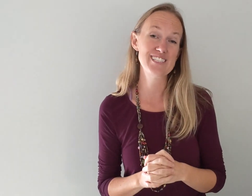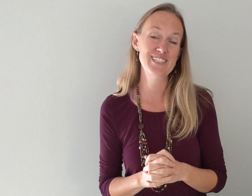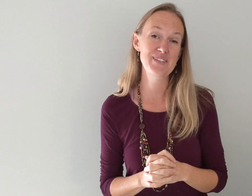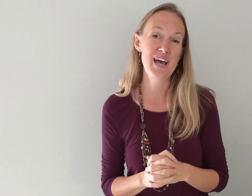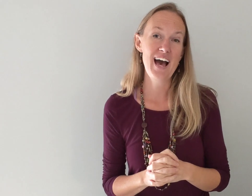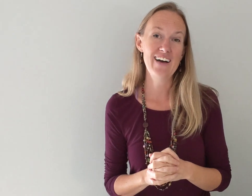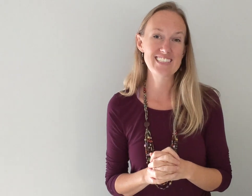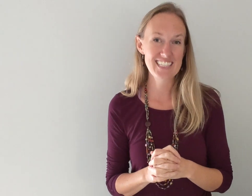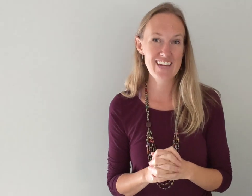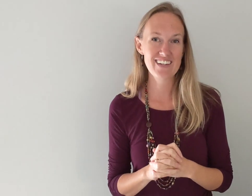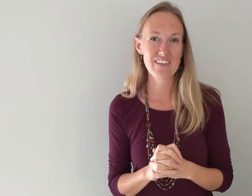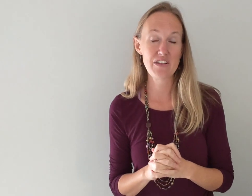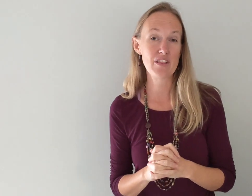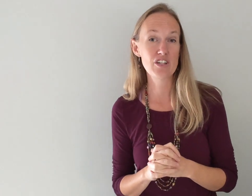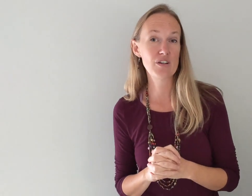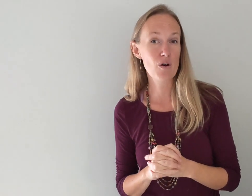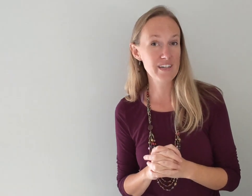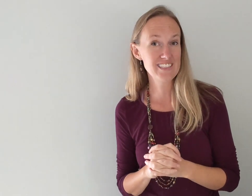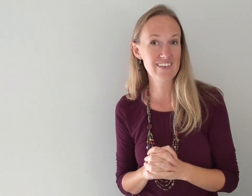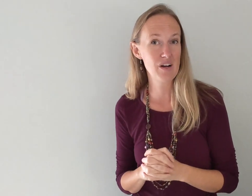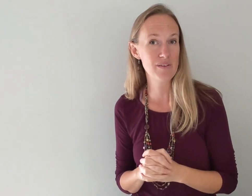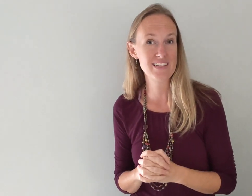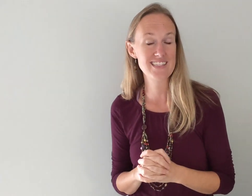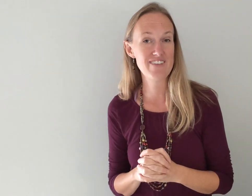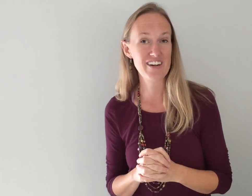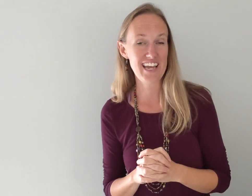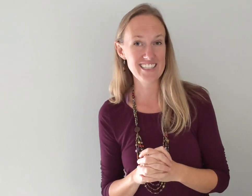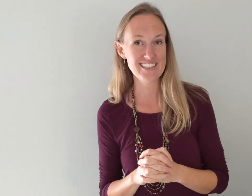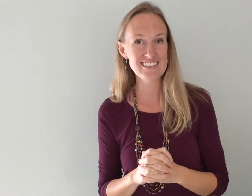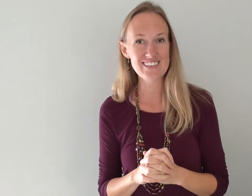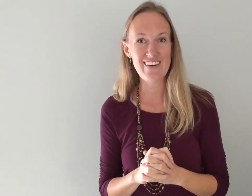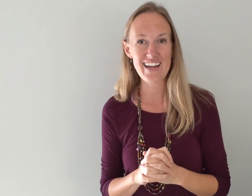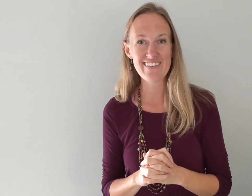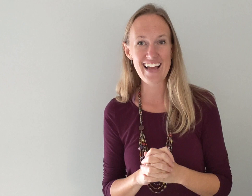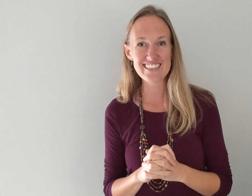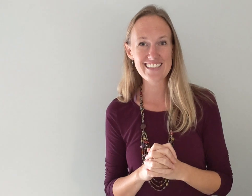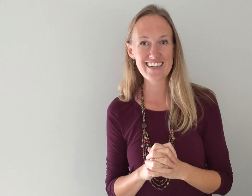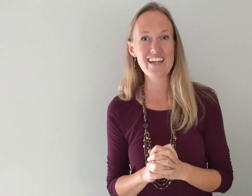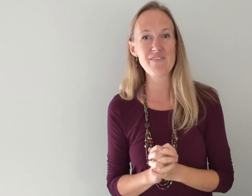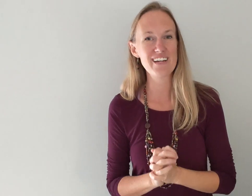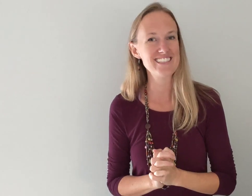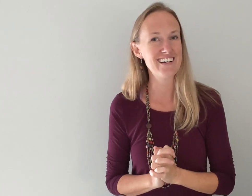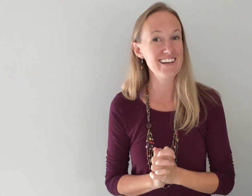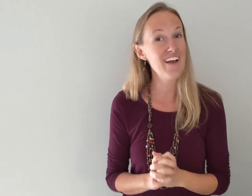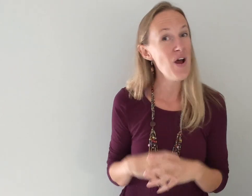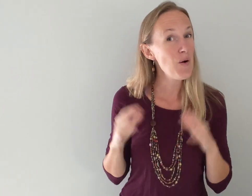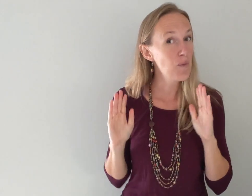2, but today we're going to learn the chorus along with its variations. So I'm glad you're here and we'll get started